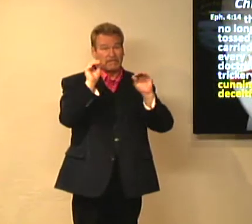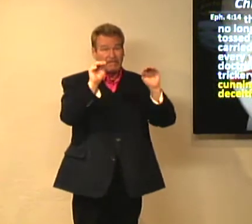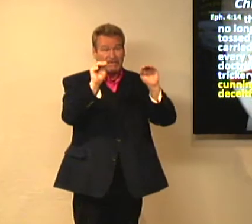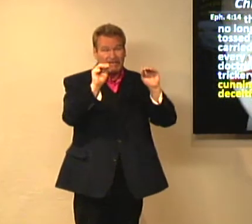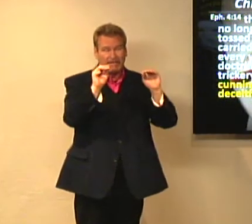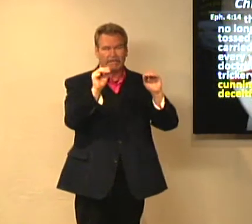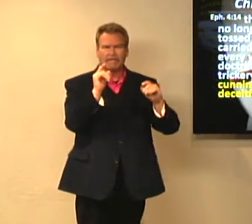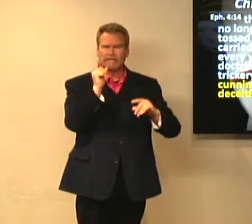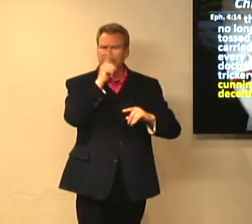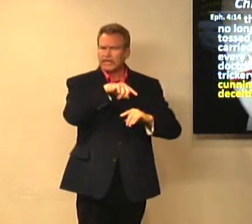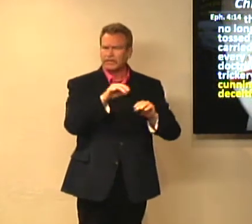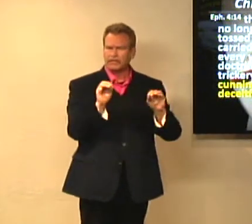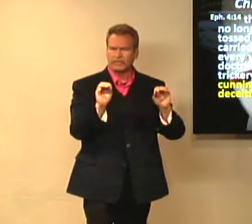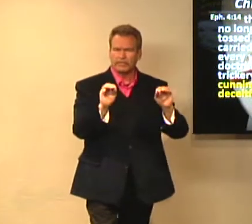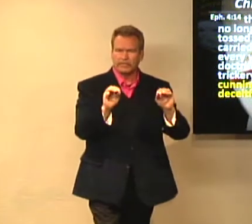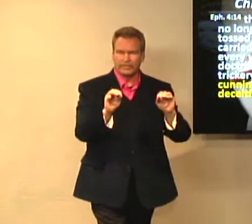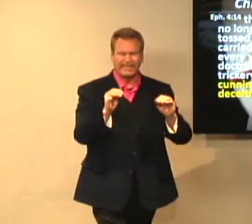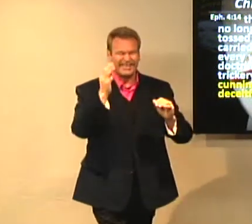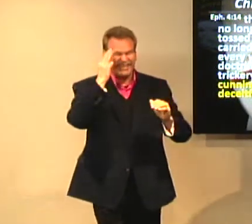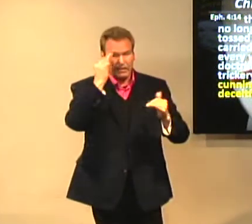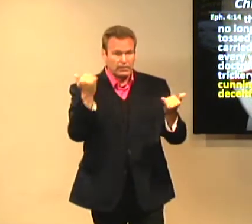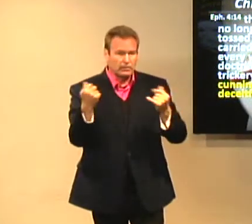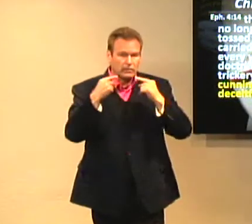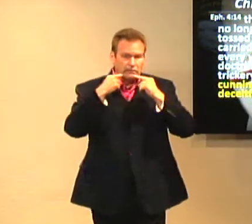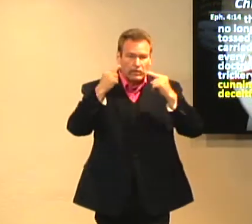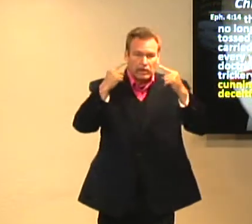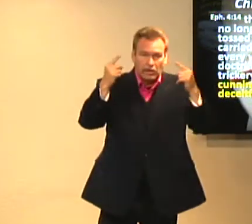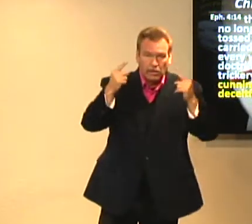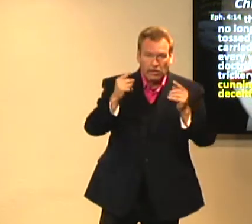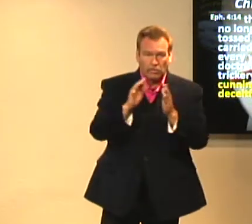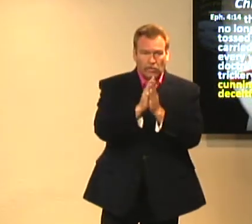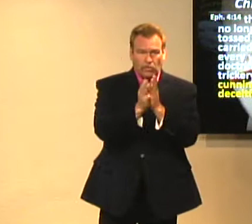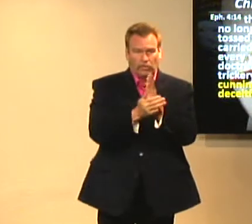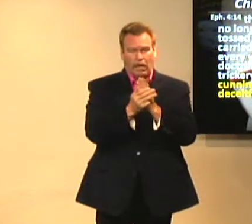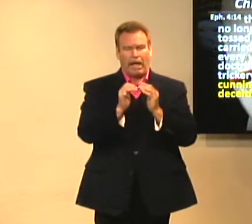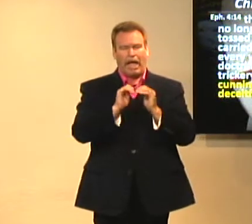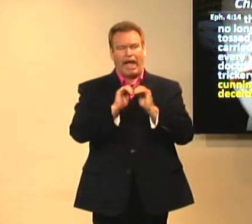So like today we teach, we don't want false teaching. Something very famous,